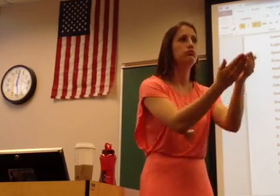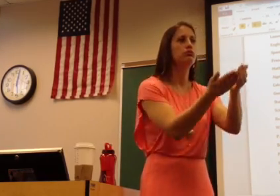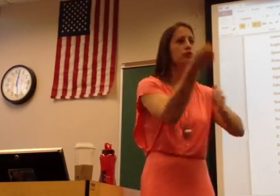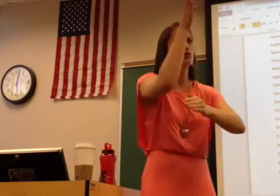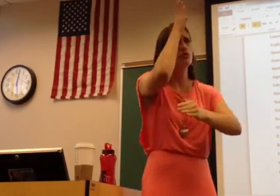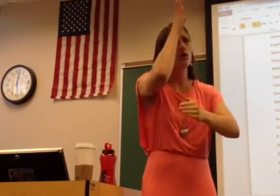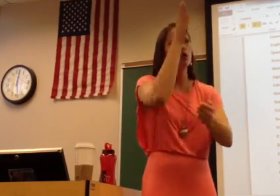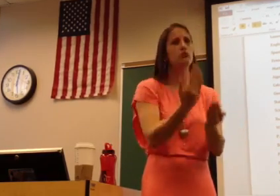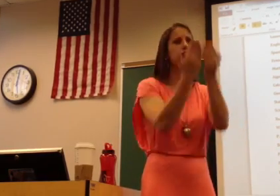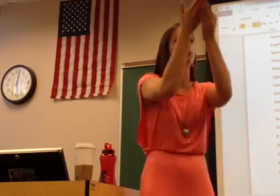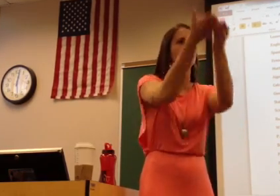Shark.